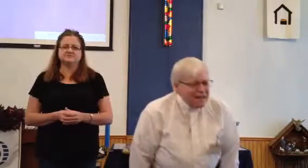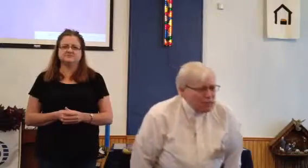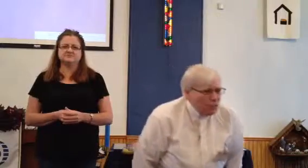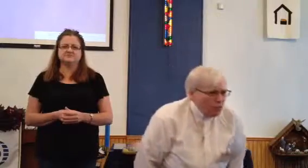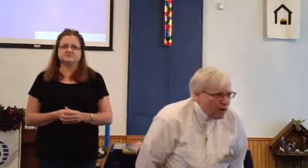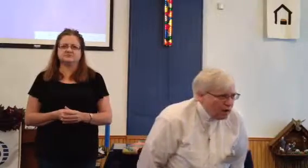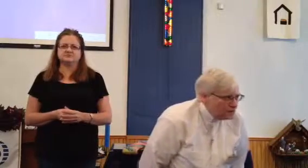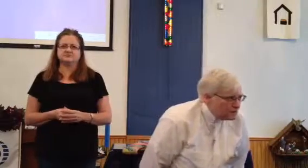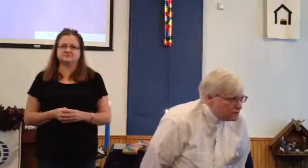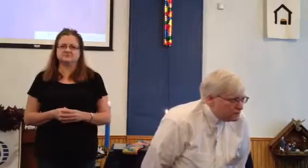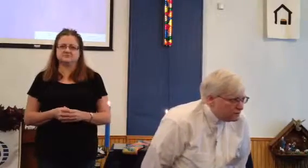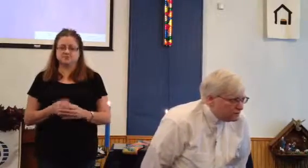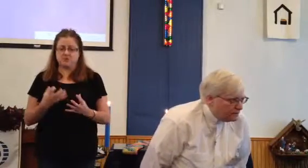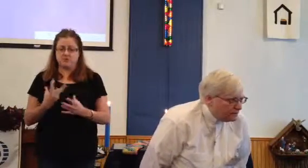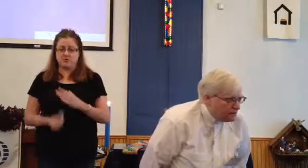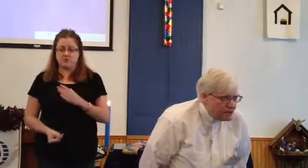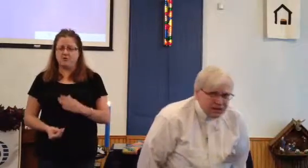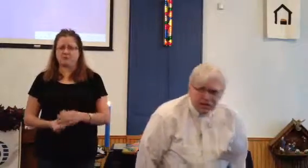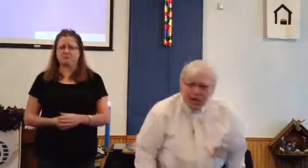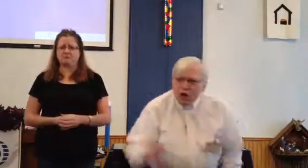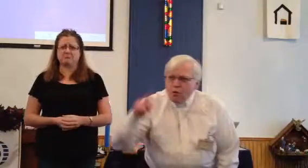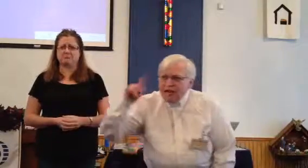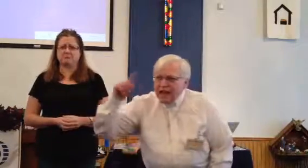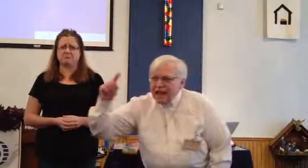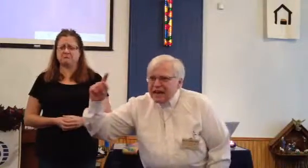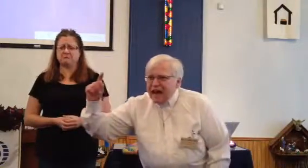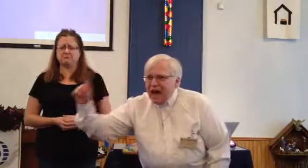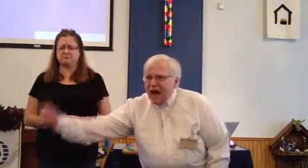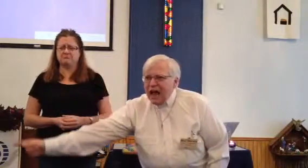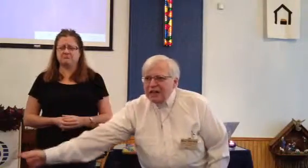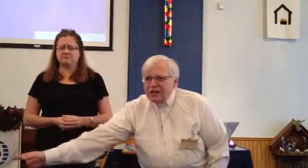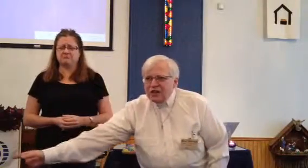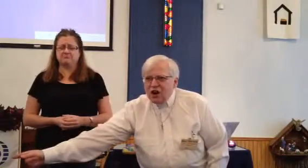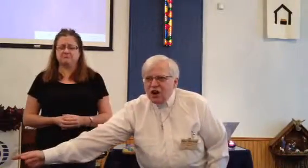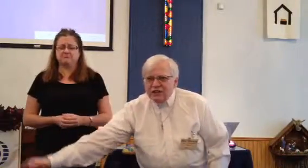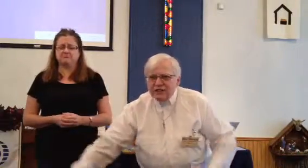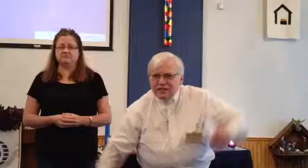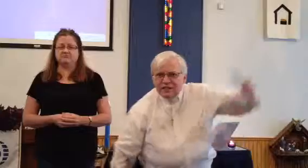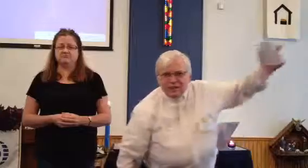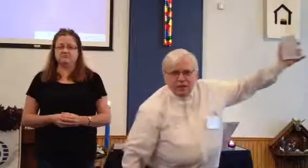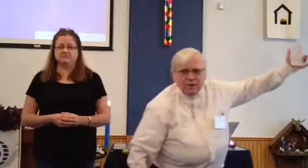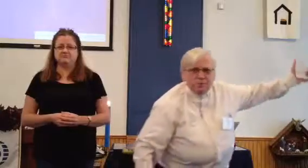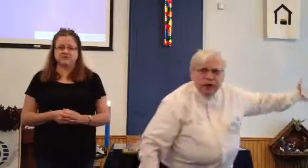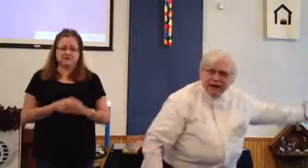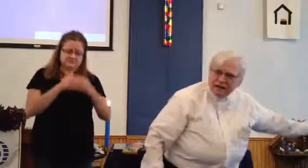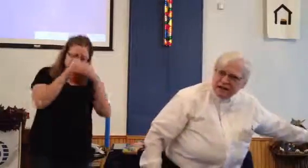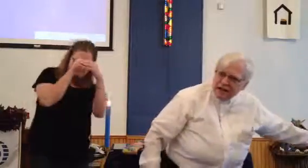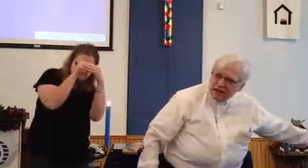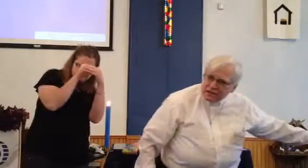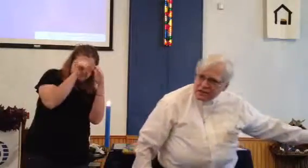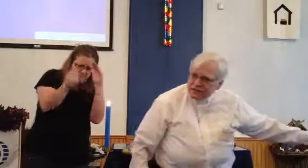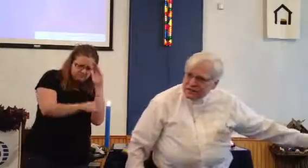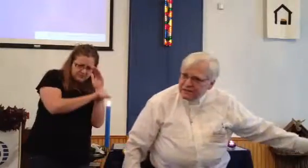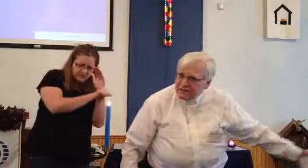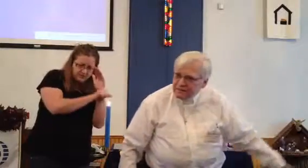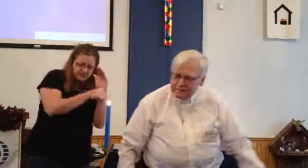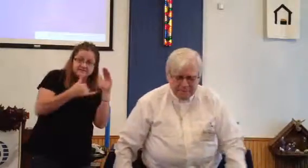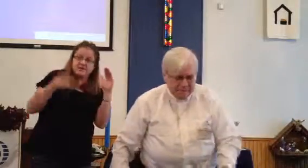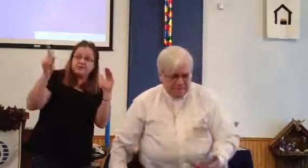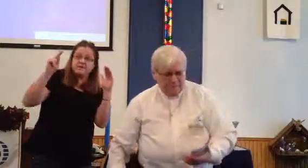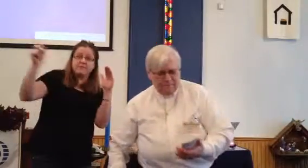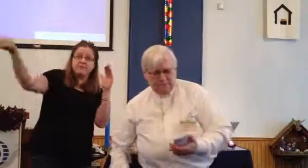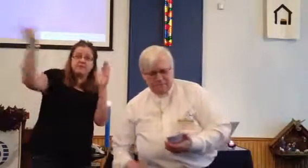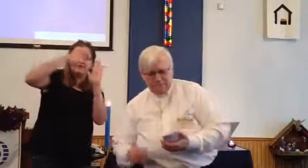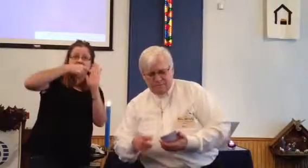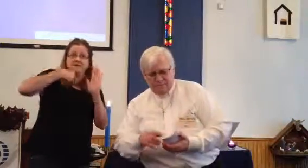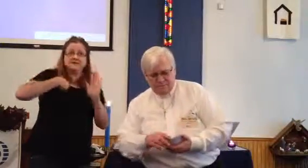We can't have it both ways. See, we can't hide in the darkness and still be recognized.